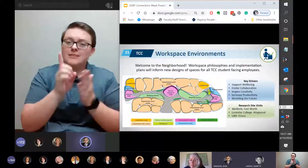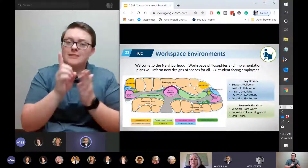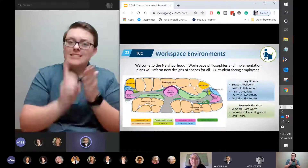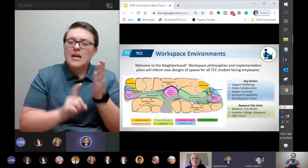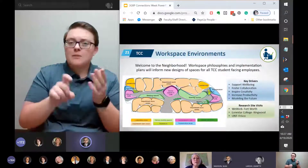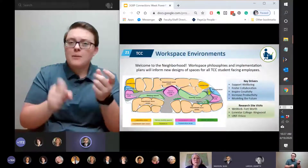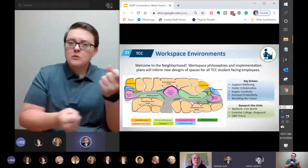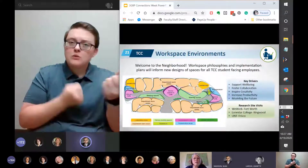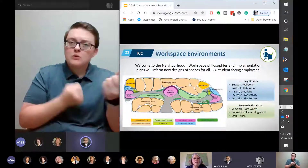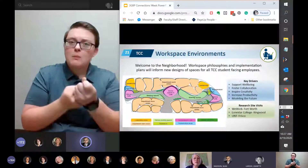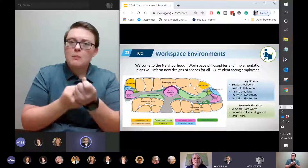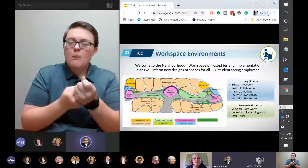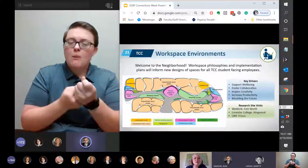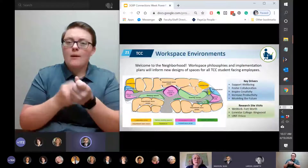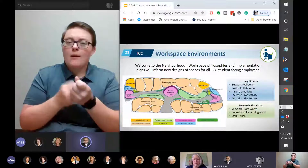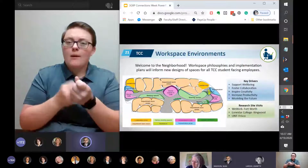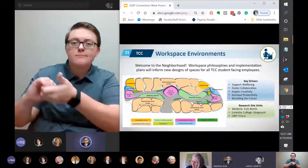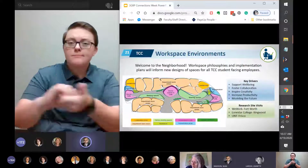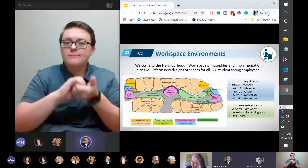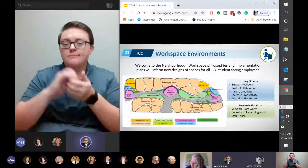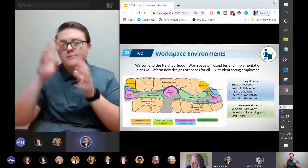inspires creativity,